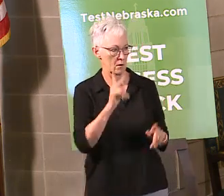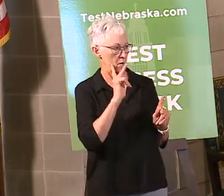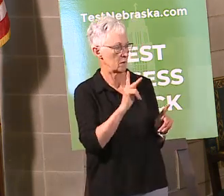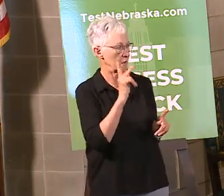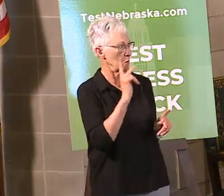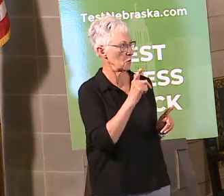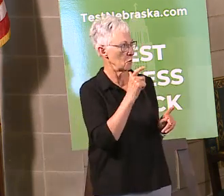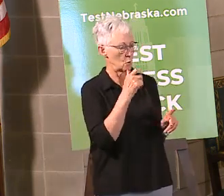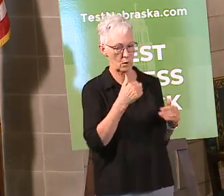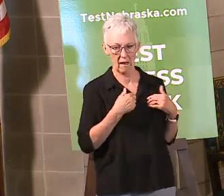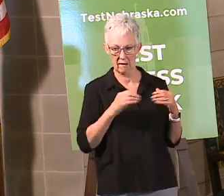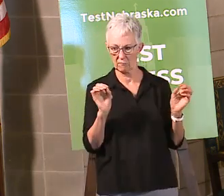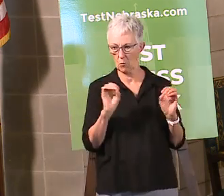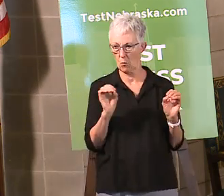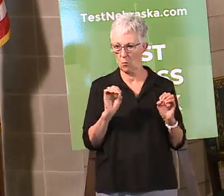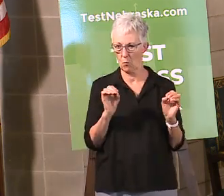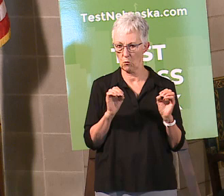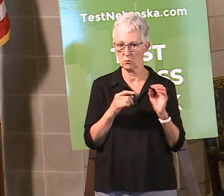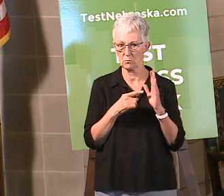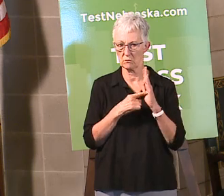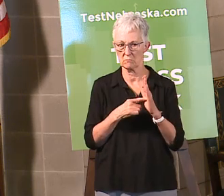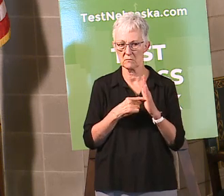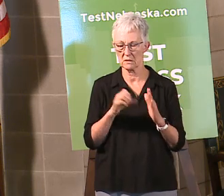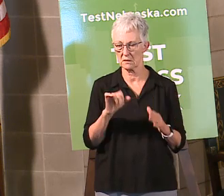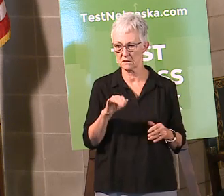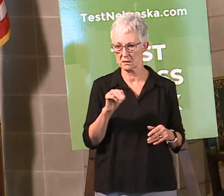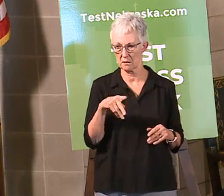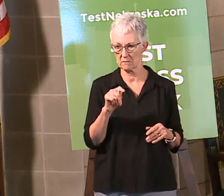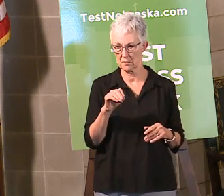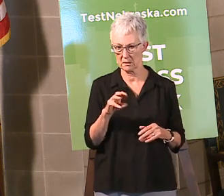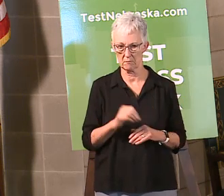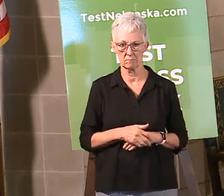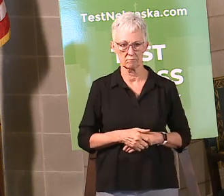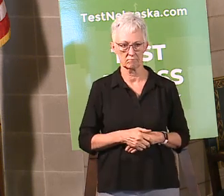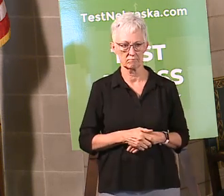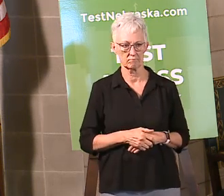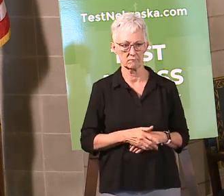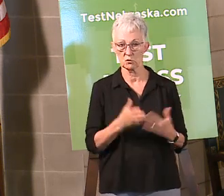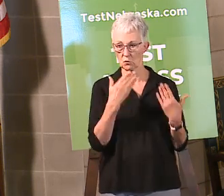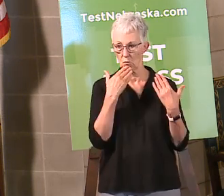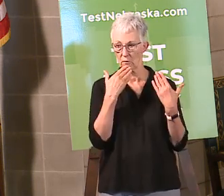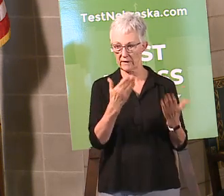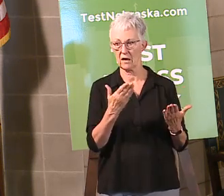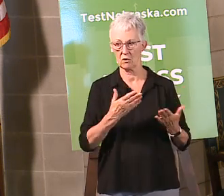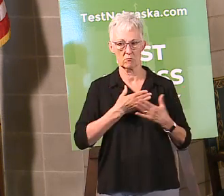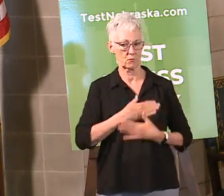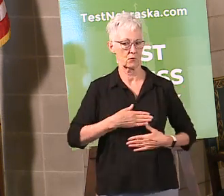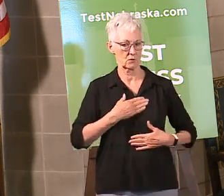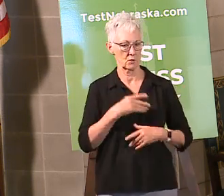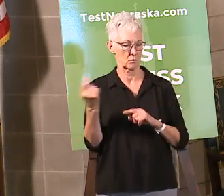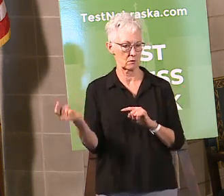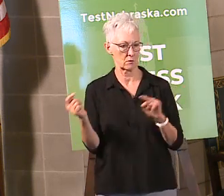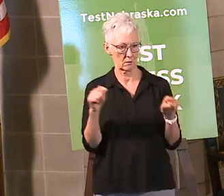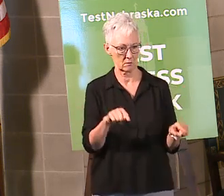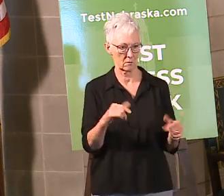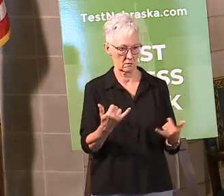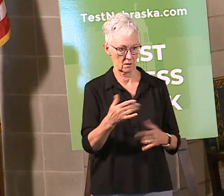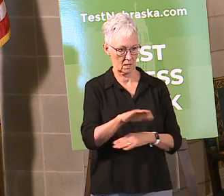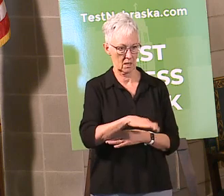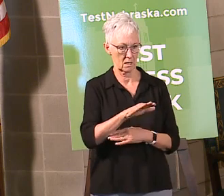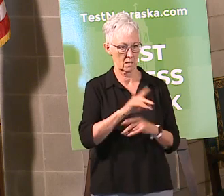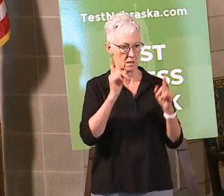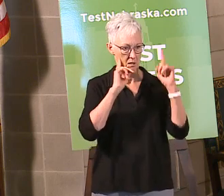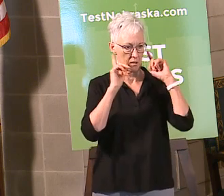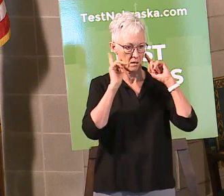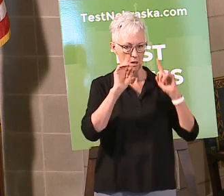priority, but we want to work through that list. Well, again, folks, thank you very much. I appreciate everybody spending their afternoon here to hear the